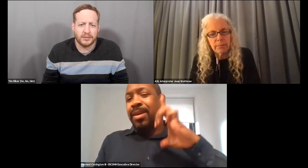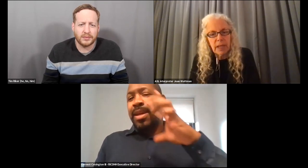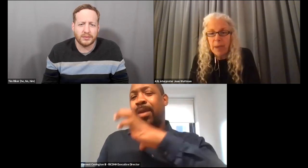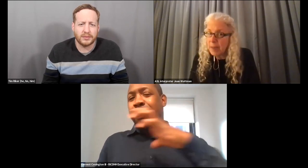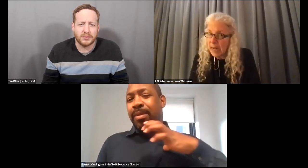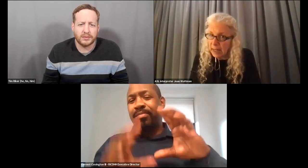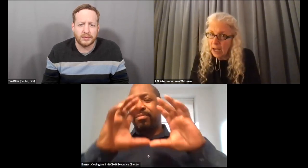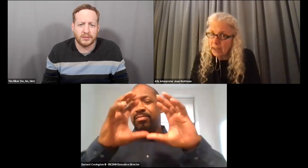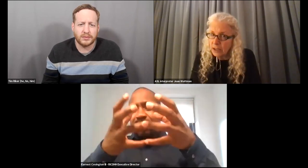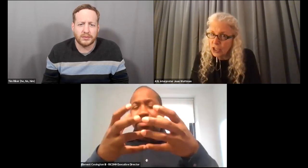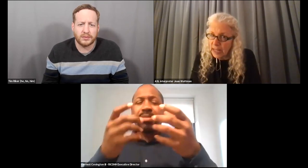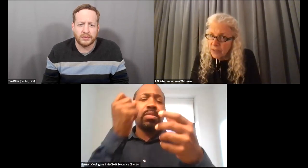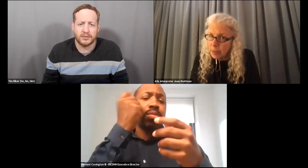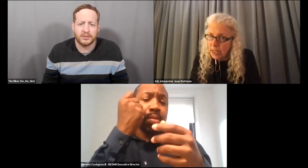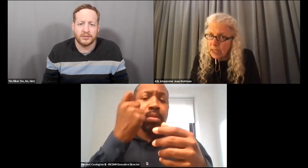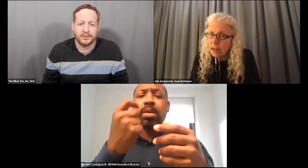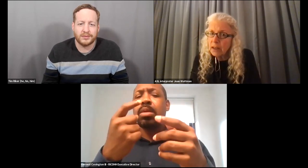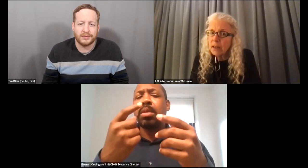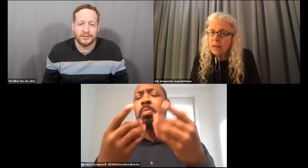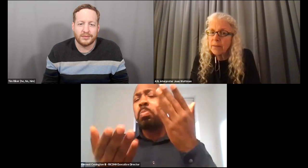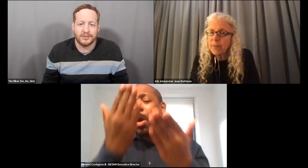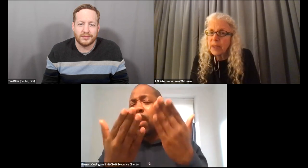It might be an ad hoc legislative committee.